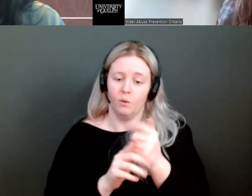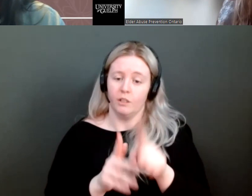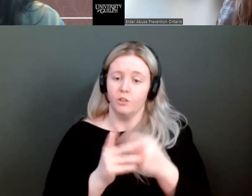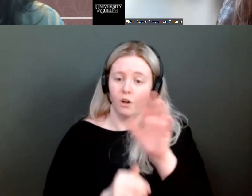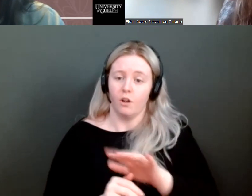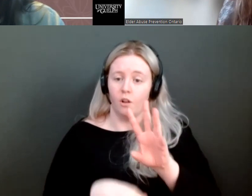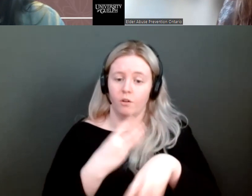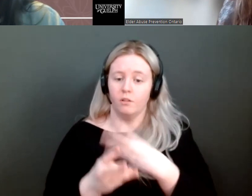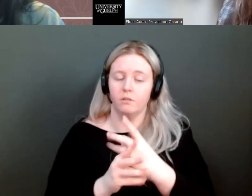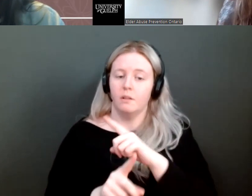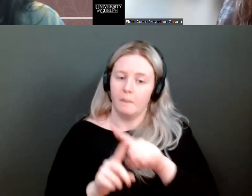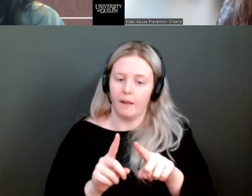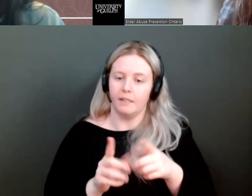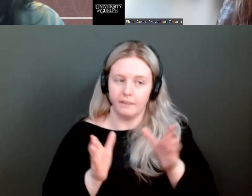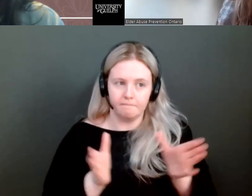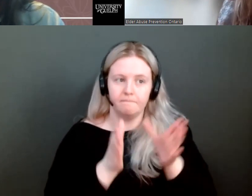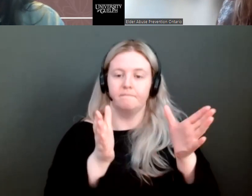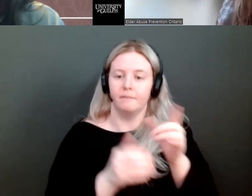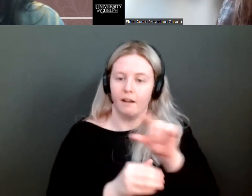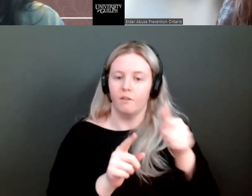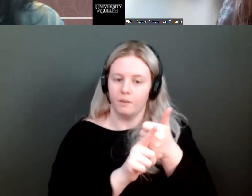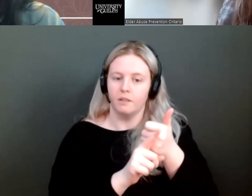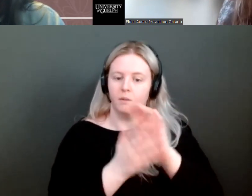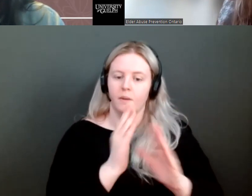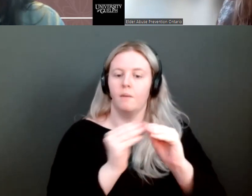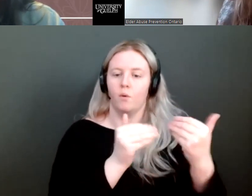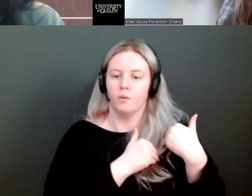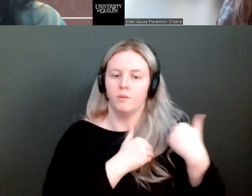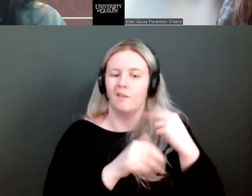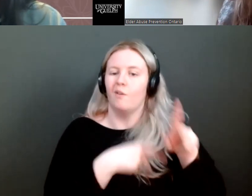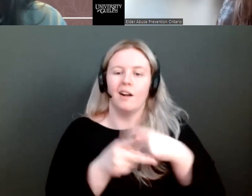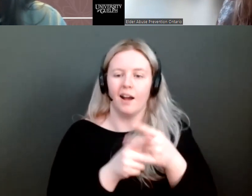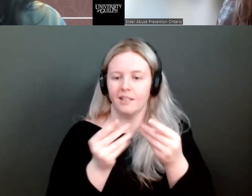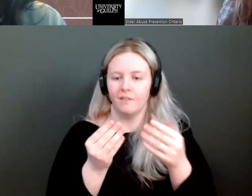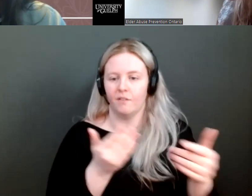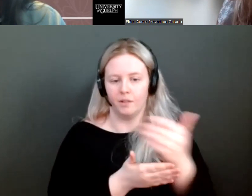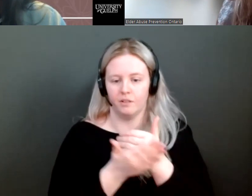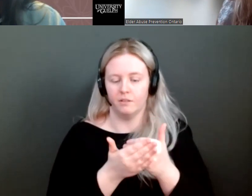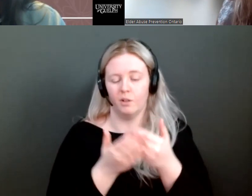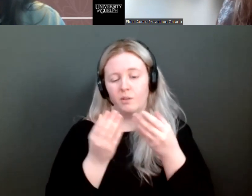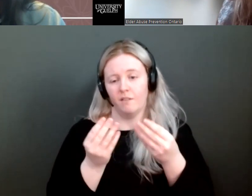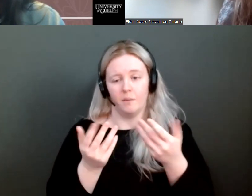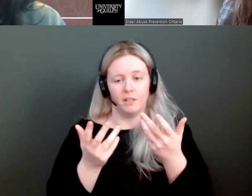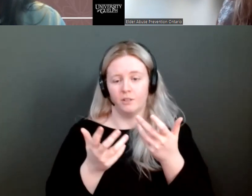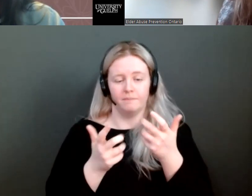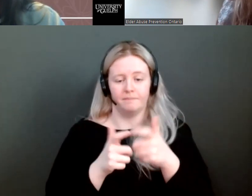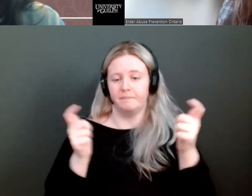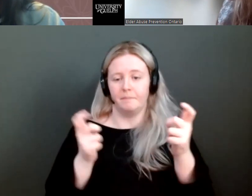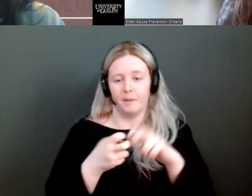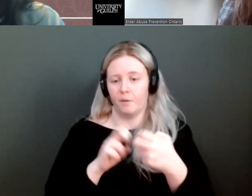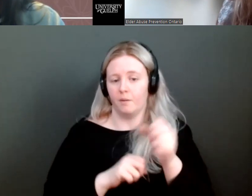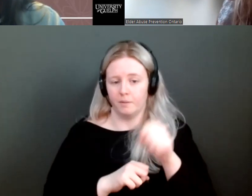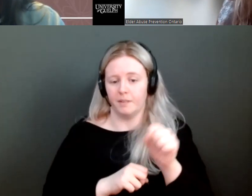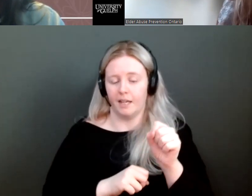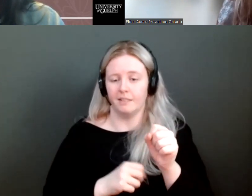to be more accountable in terms of what they're collecting. And so again, data is a big issue because it informs prevention,